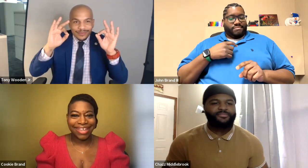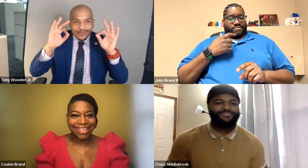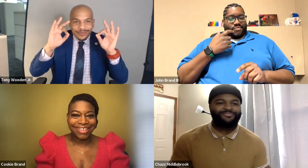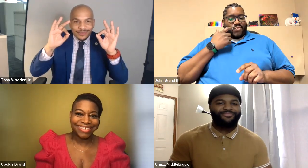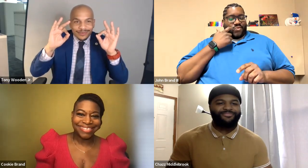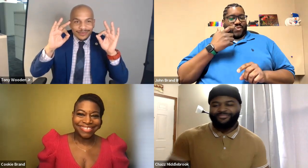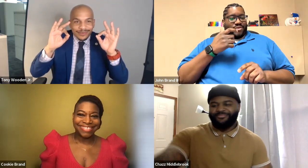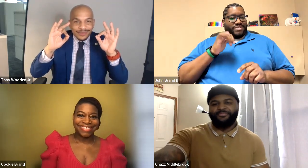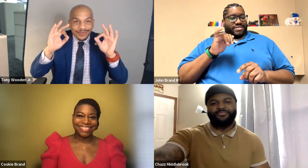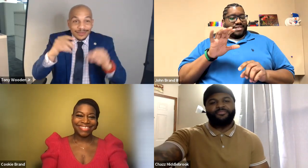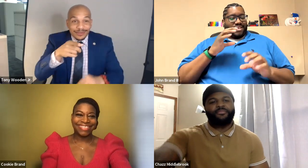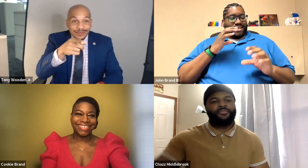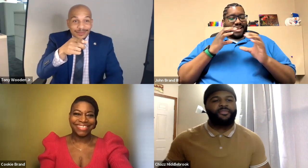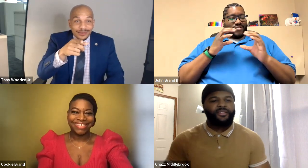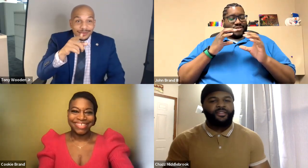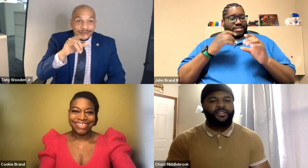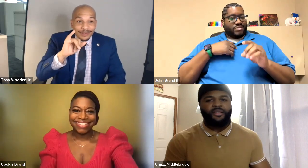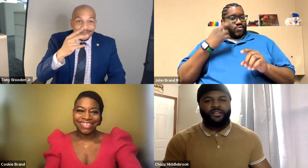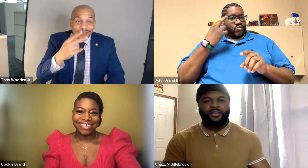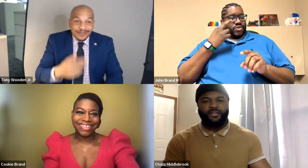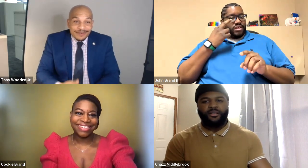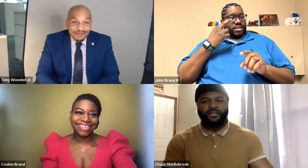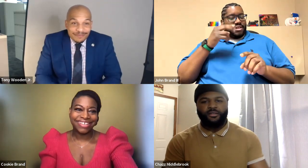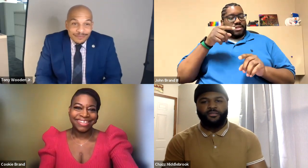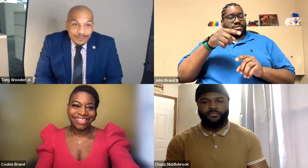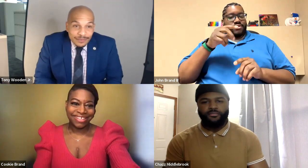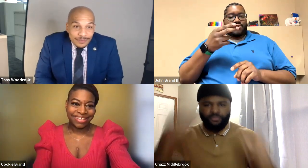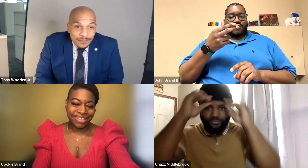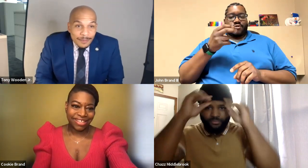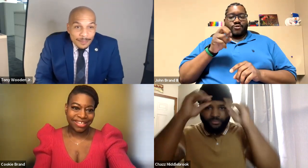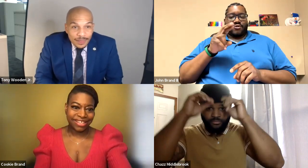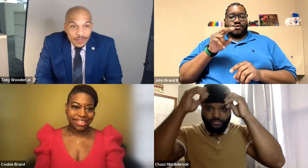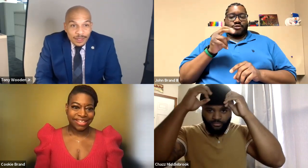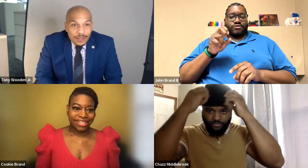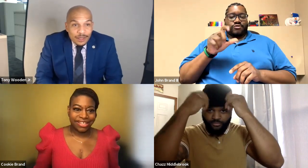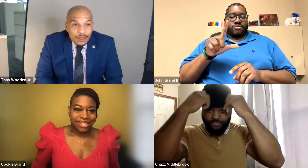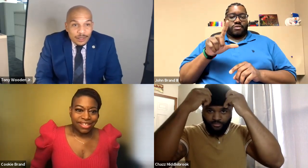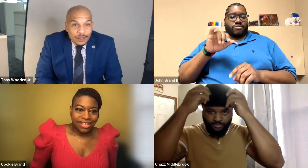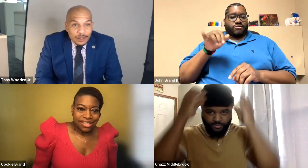All right. J3 saying, I was just watching this conversation and I realized